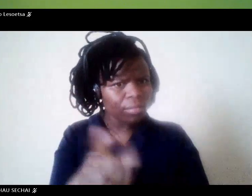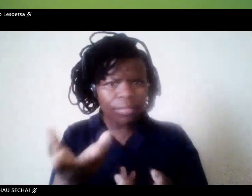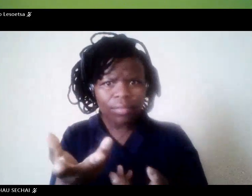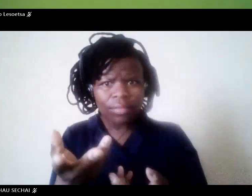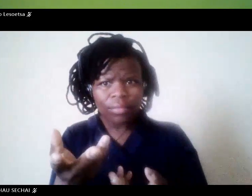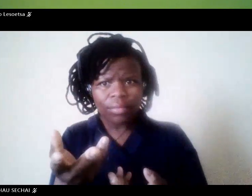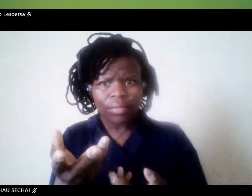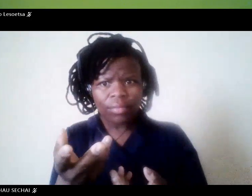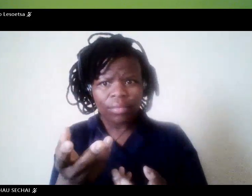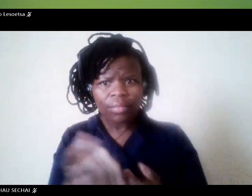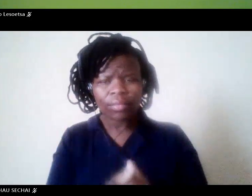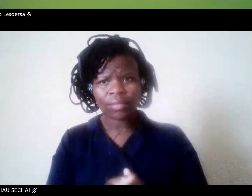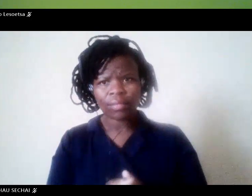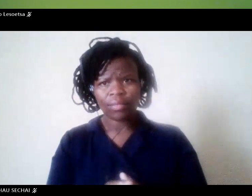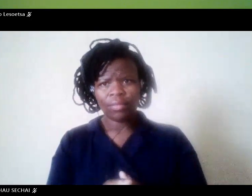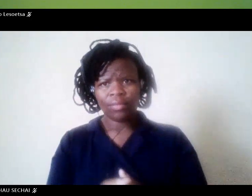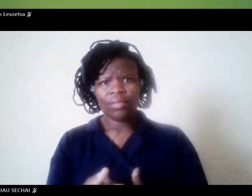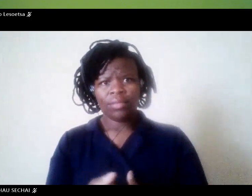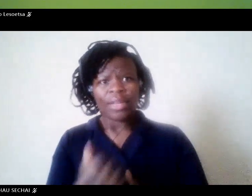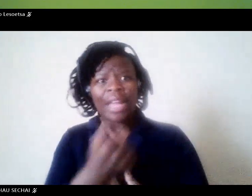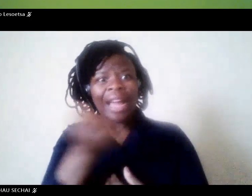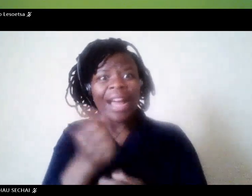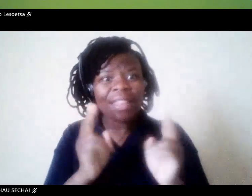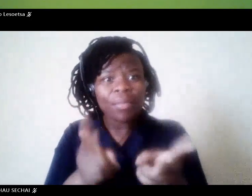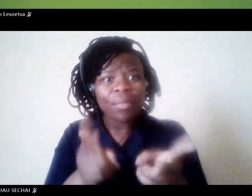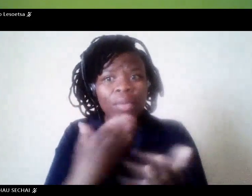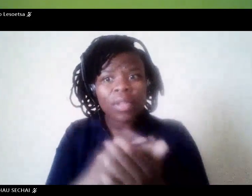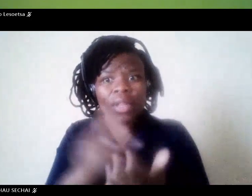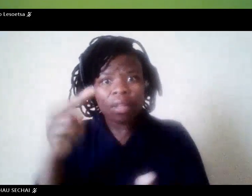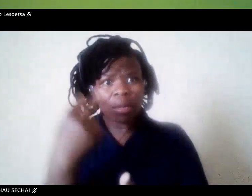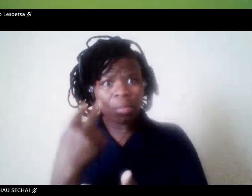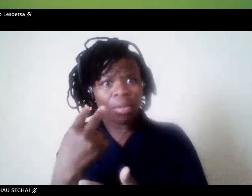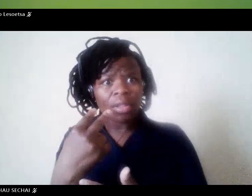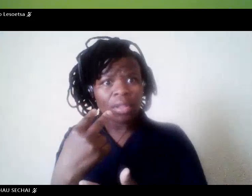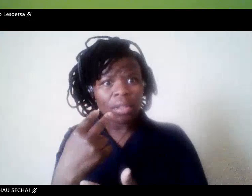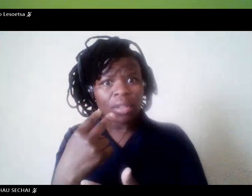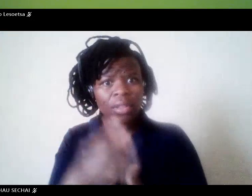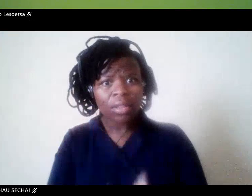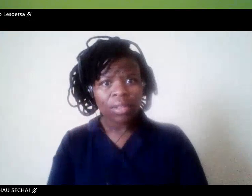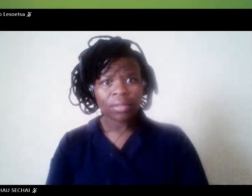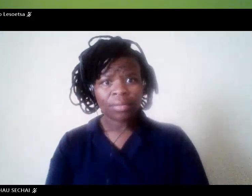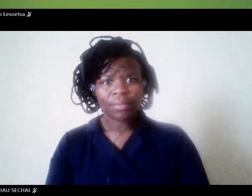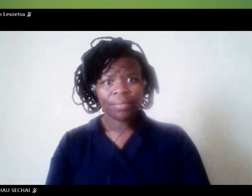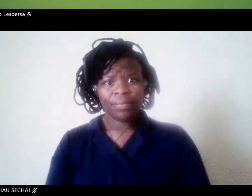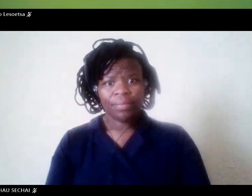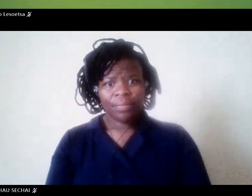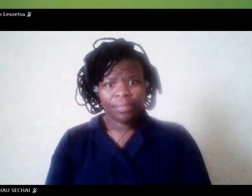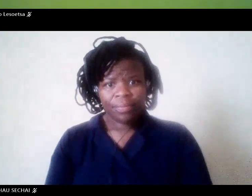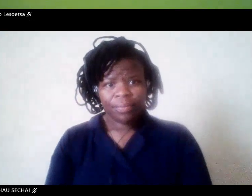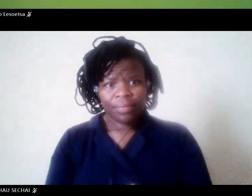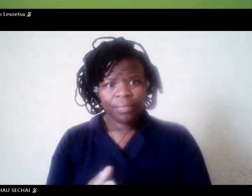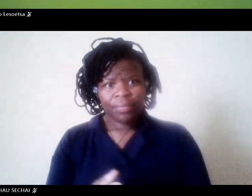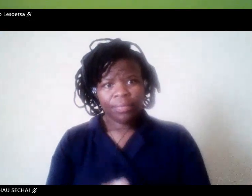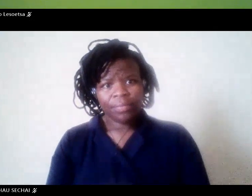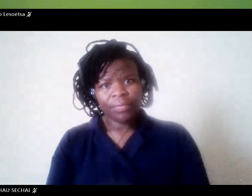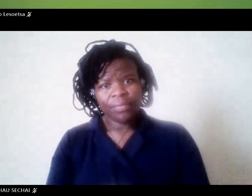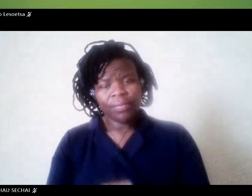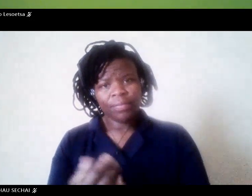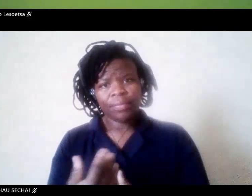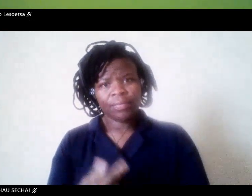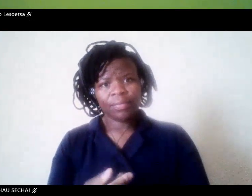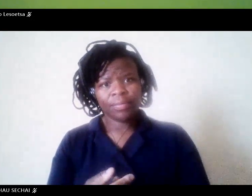Is it the same with other people? Can anybody see me? My camera is on. I can see you from my side. From my side. Oh, okay.